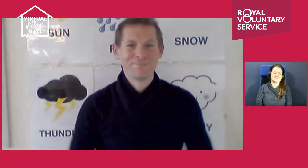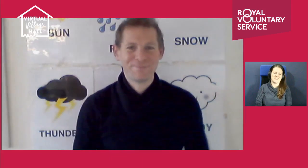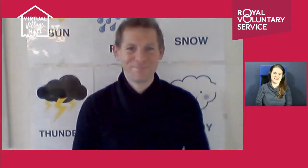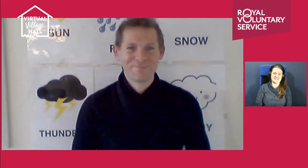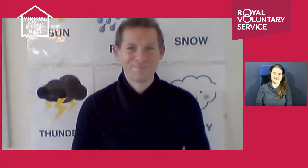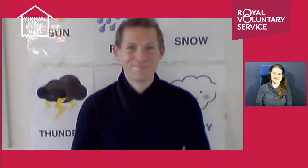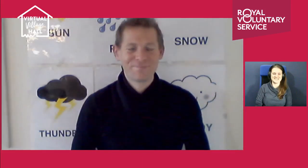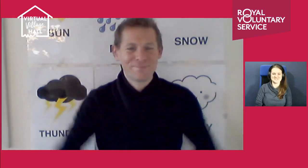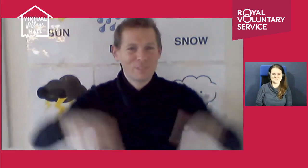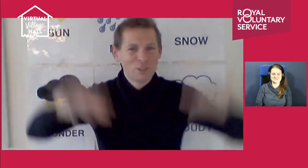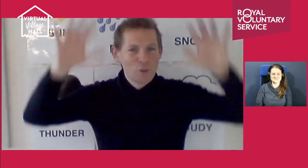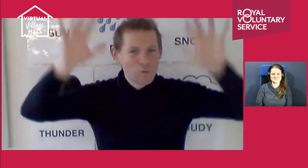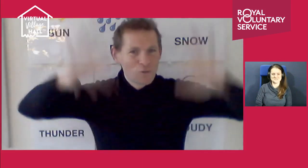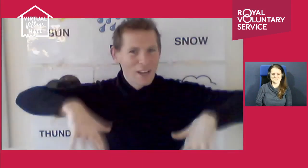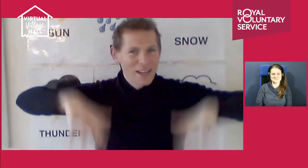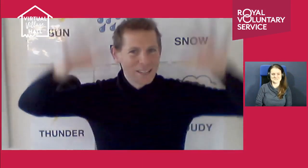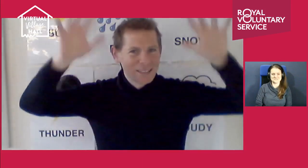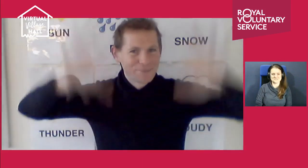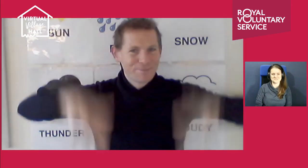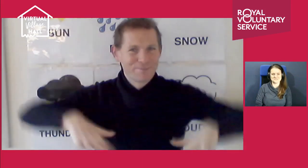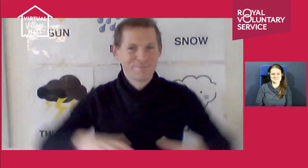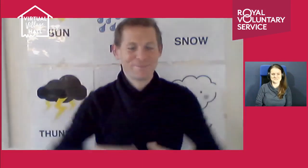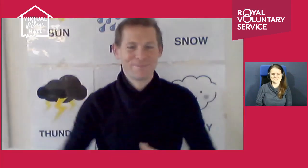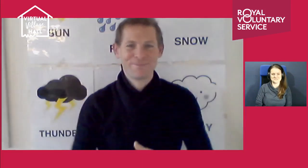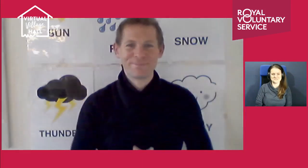It was rain.